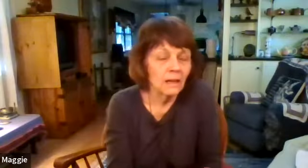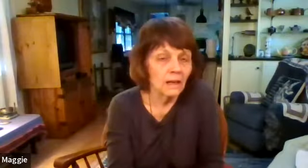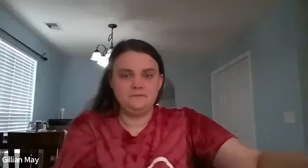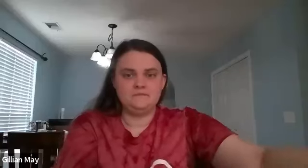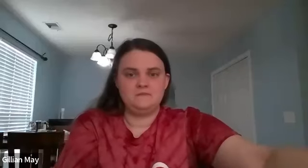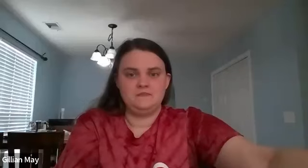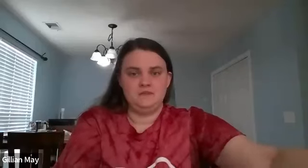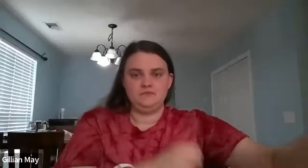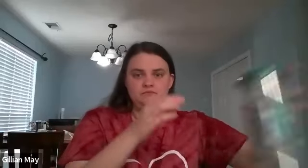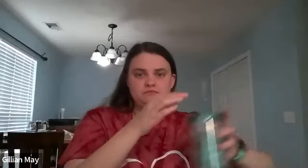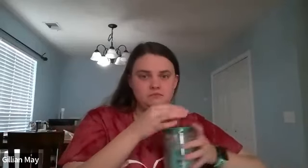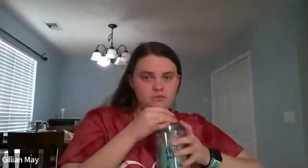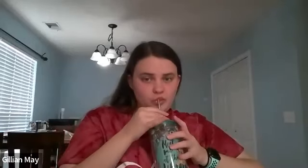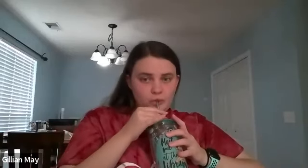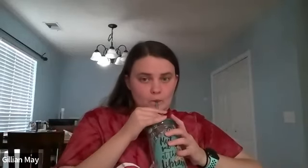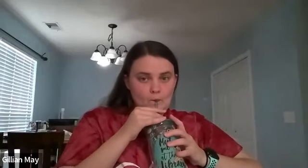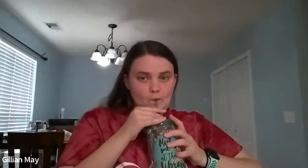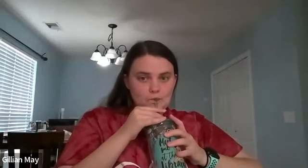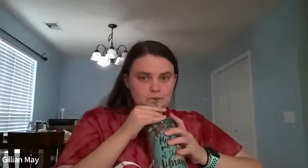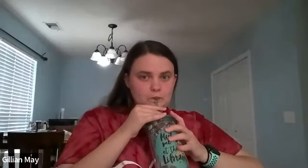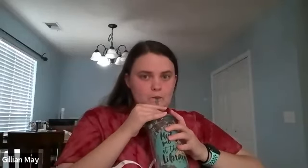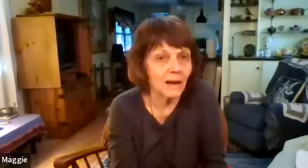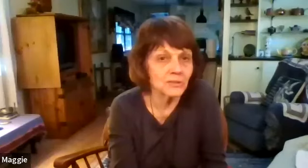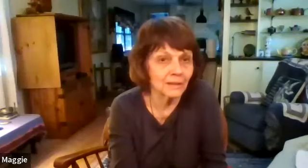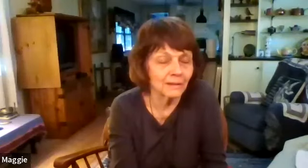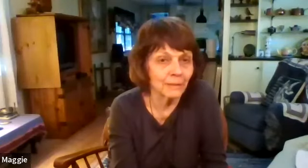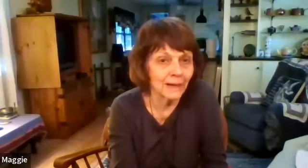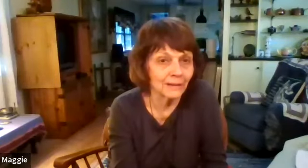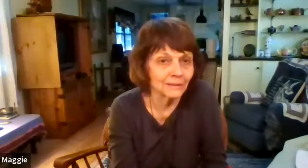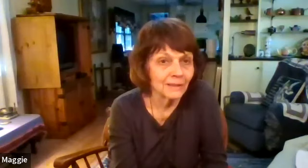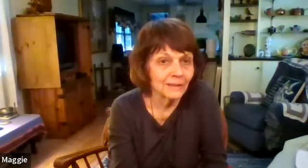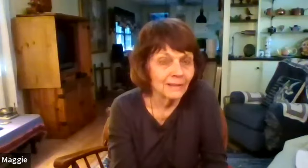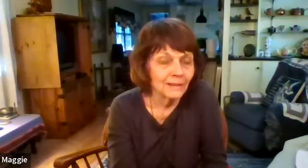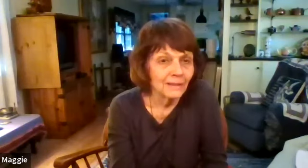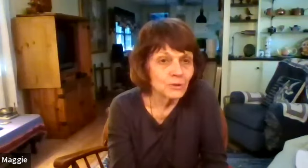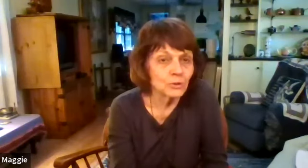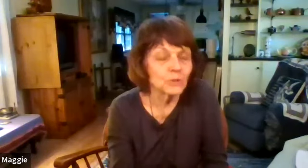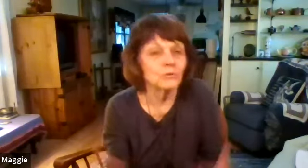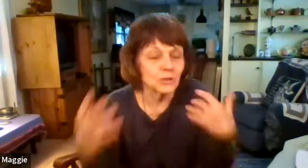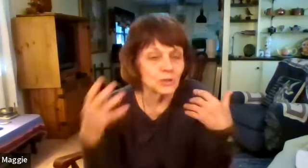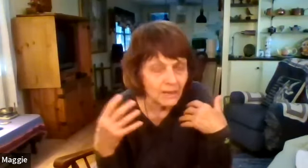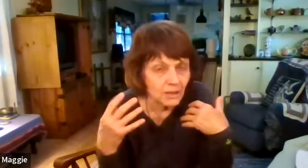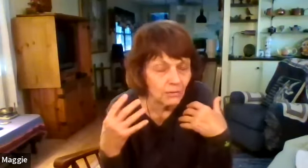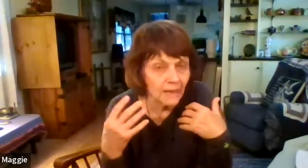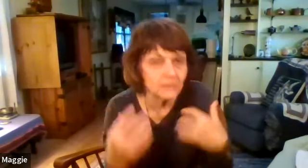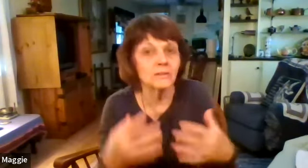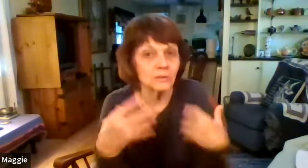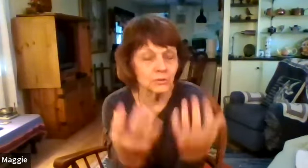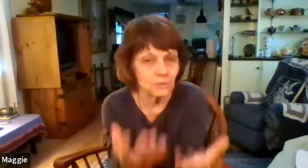And so there's quite a discussion about, should you just try to correct it or should you